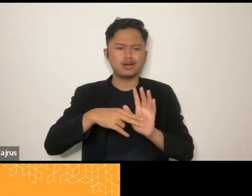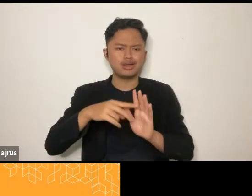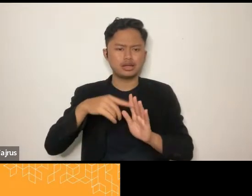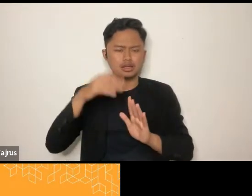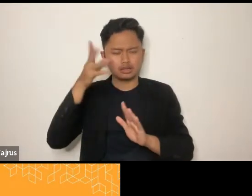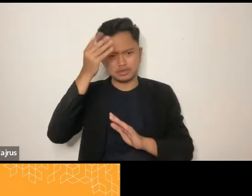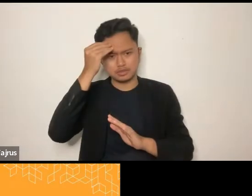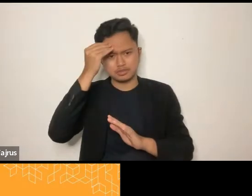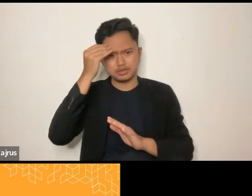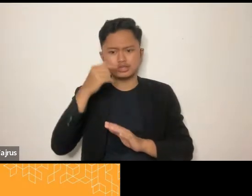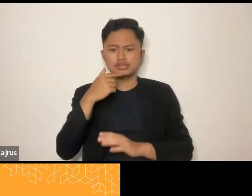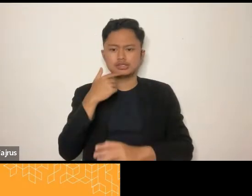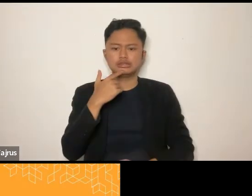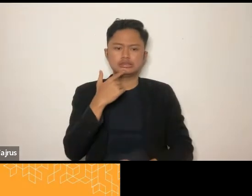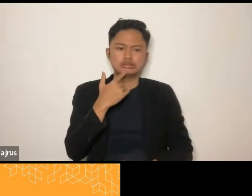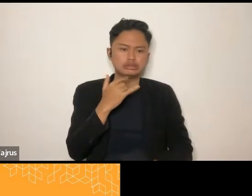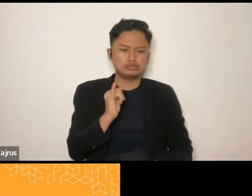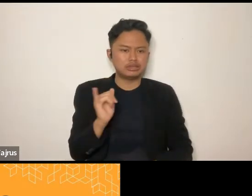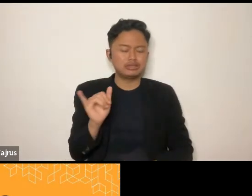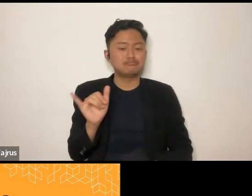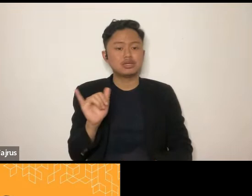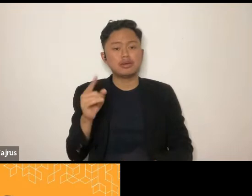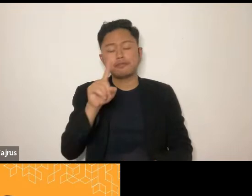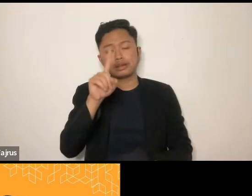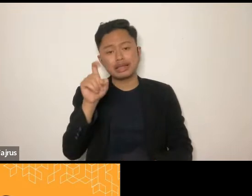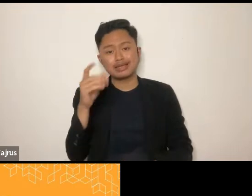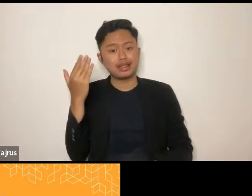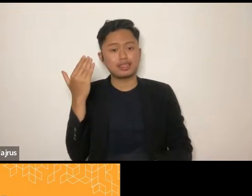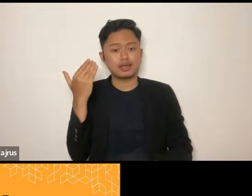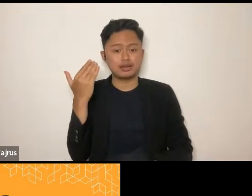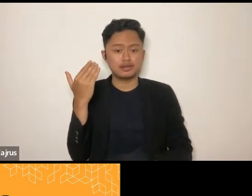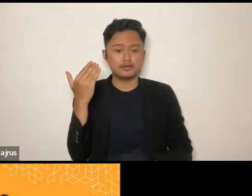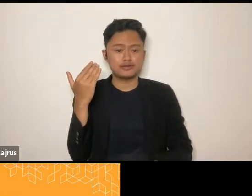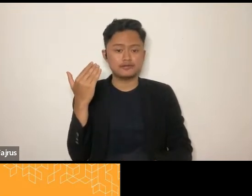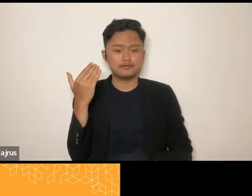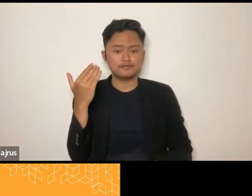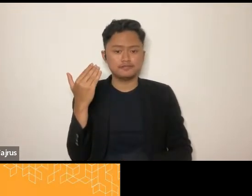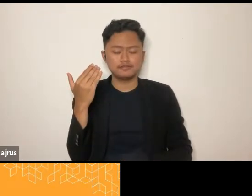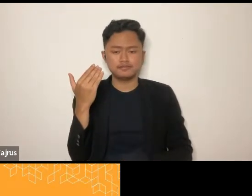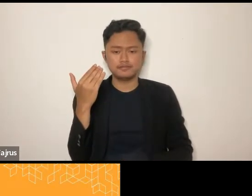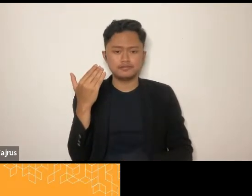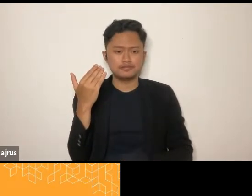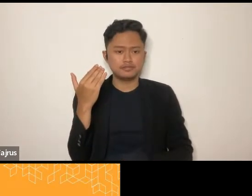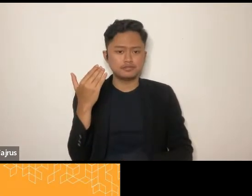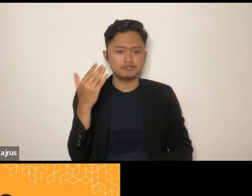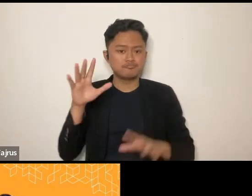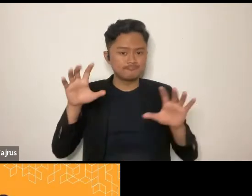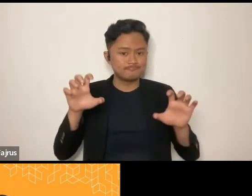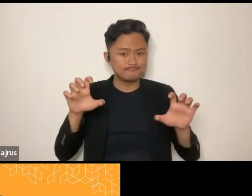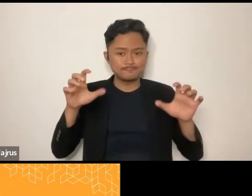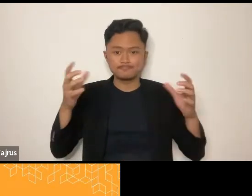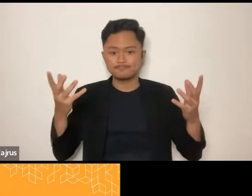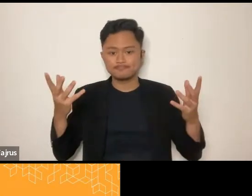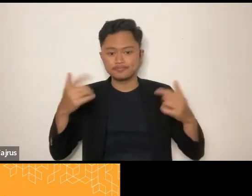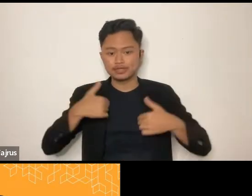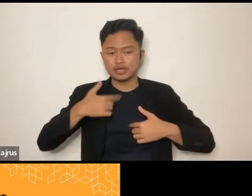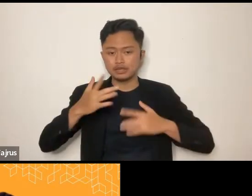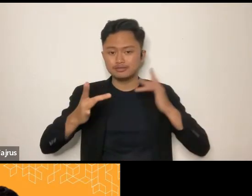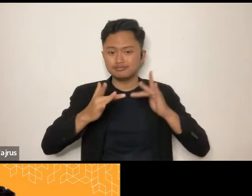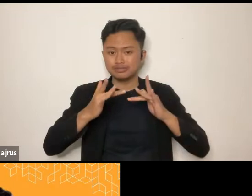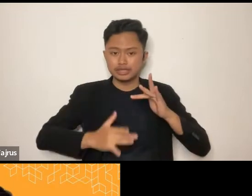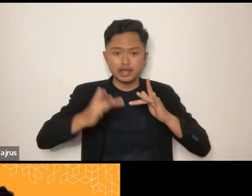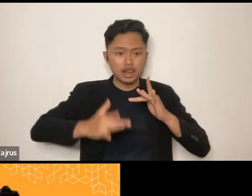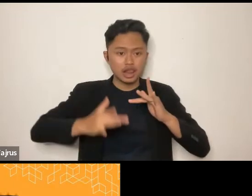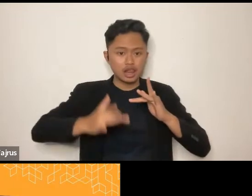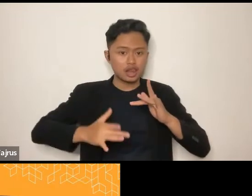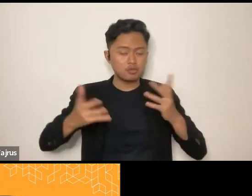It's similar actually with the previous questions, but There's a connection that I face here.